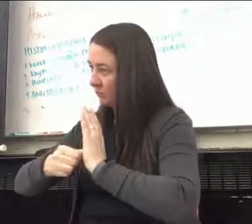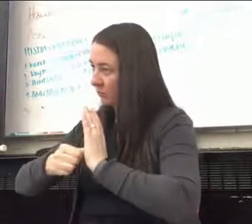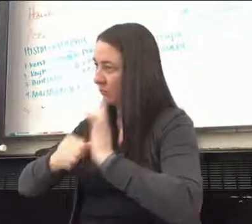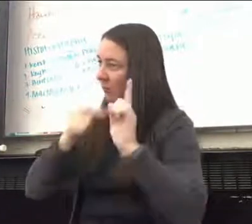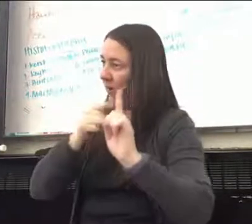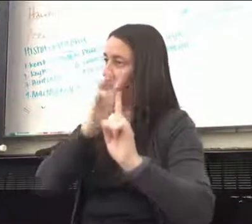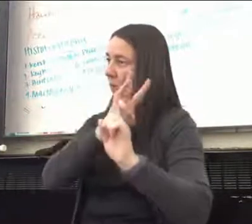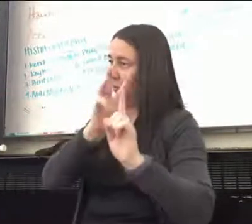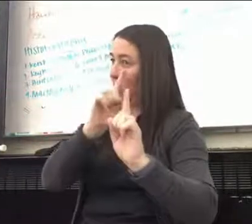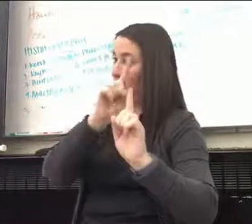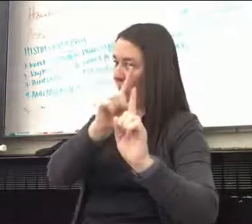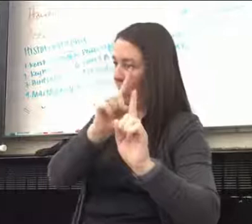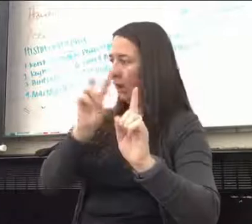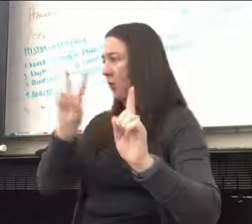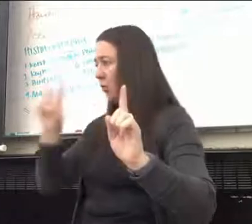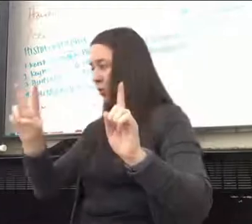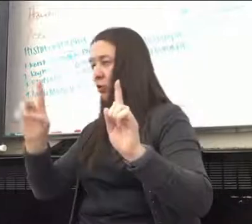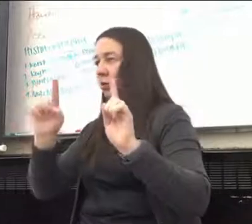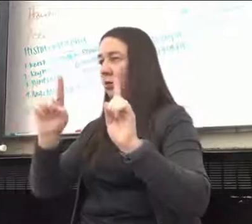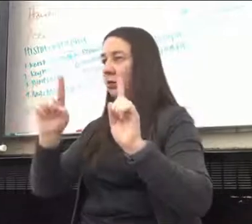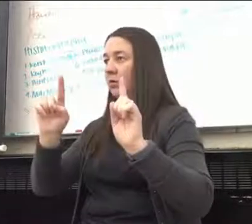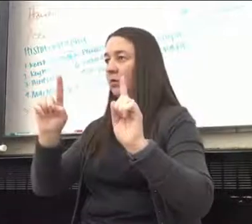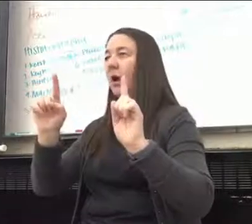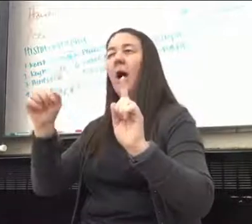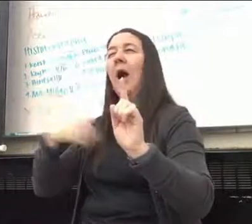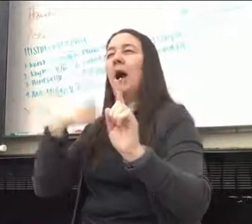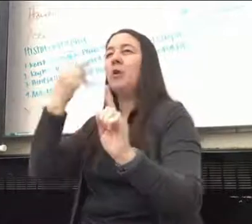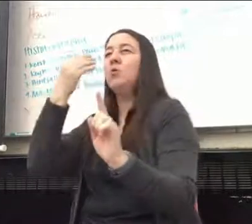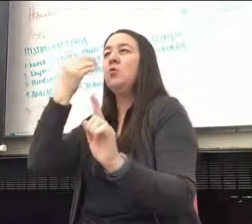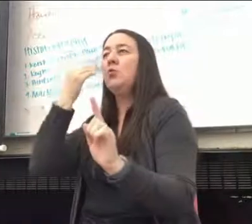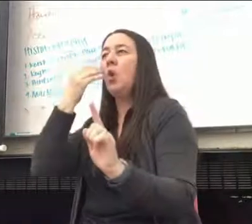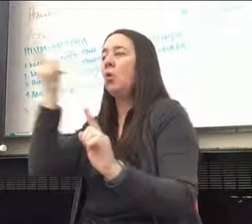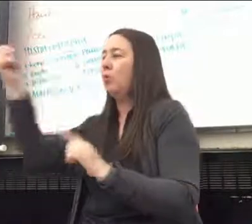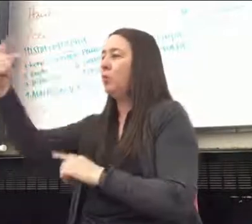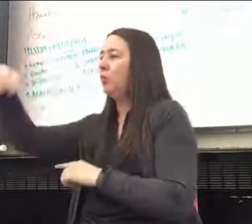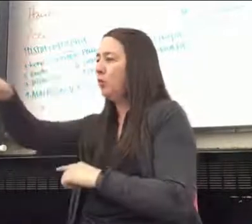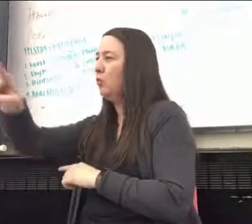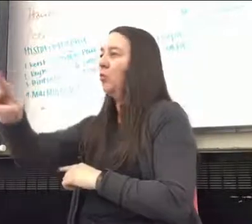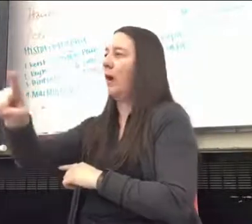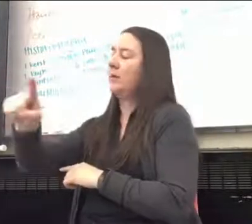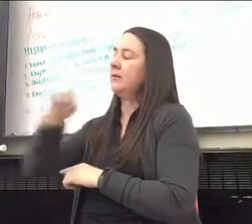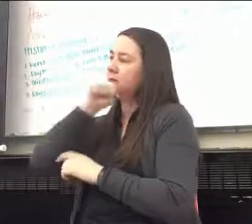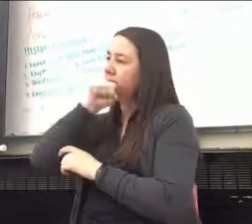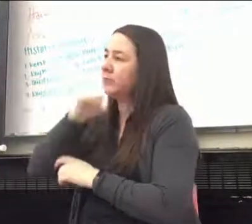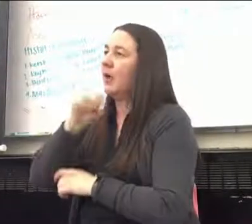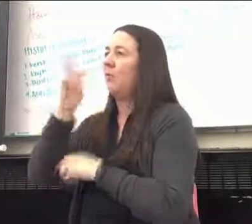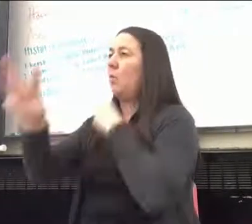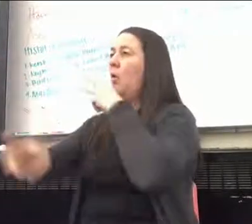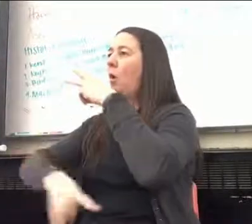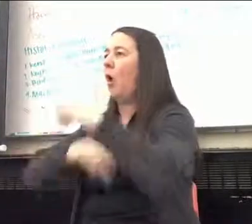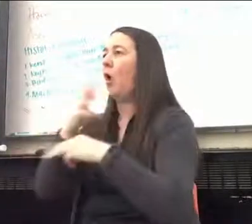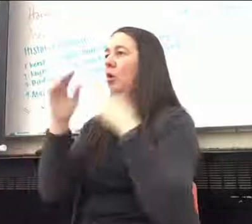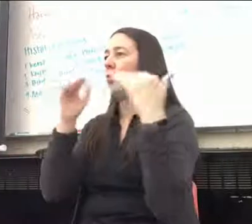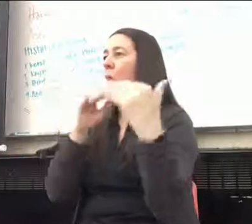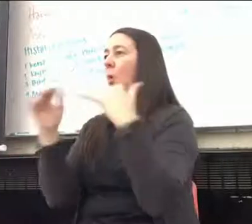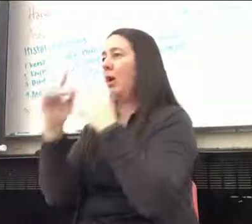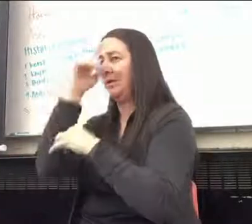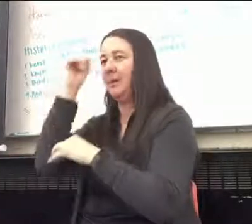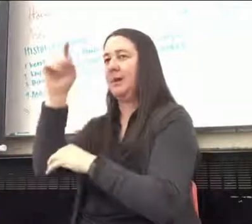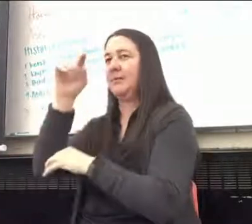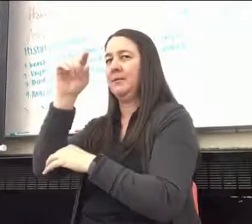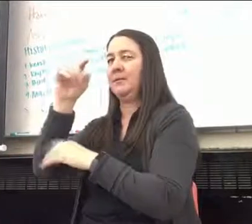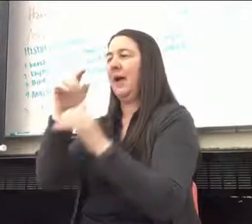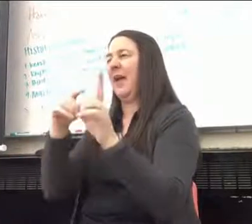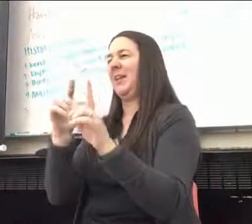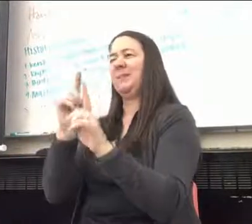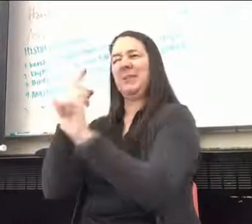War I and II is I know that you guys love the World Wars, especially guys because they've played Call of Duty and they're like, I want